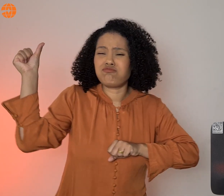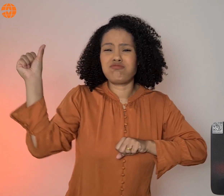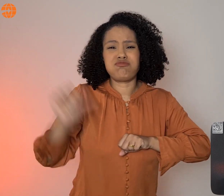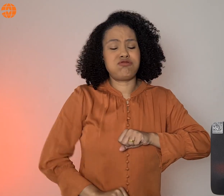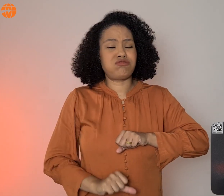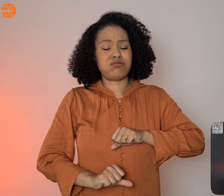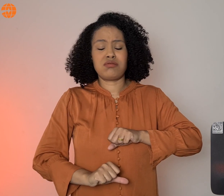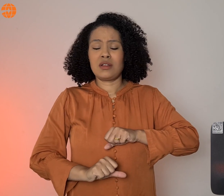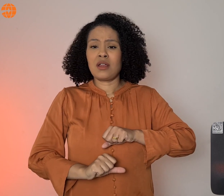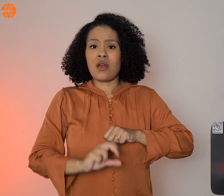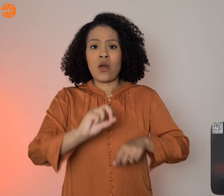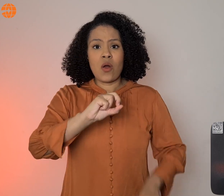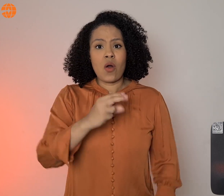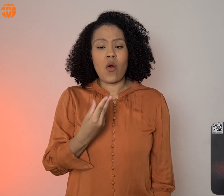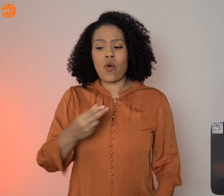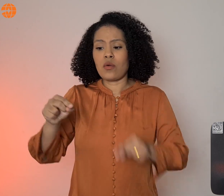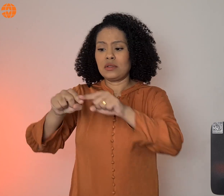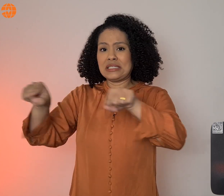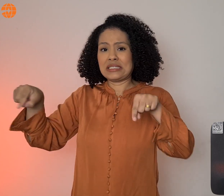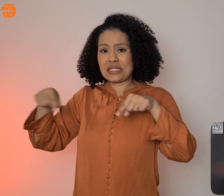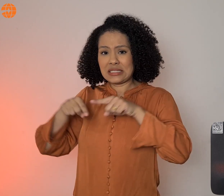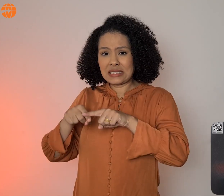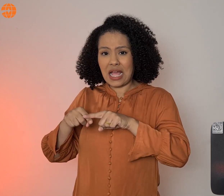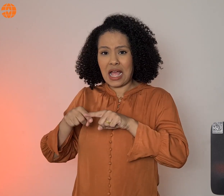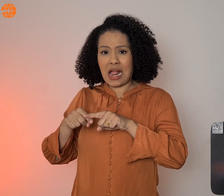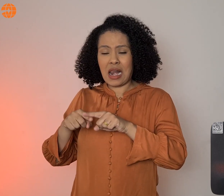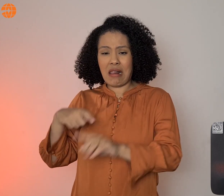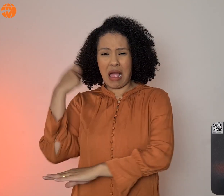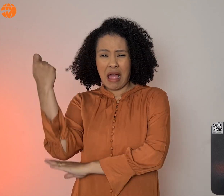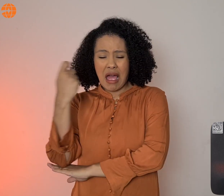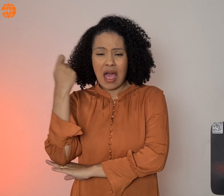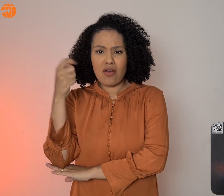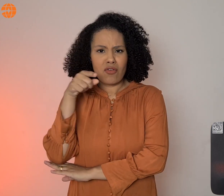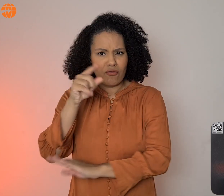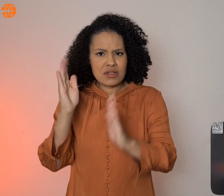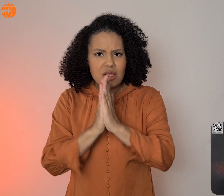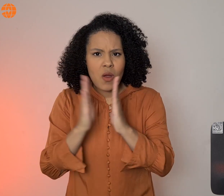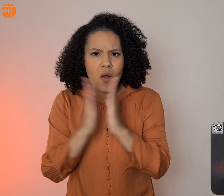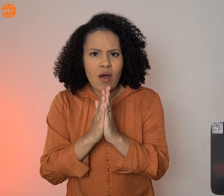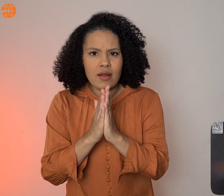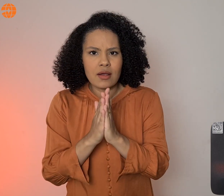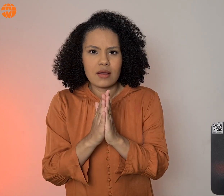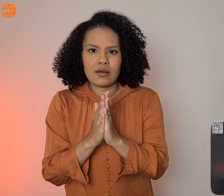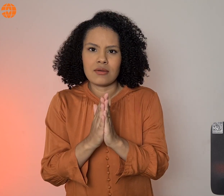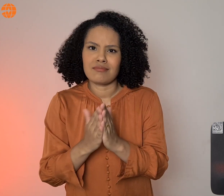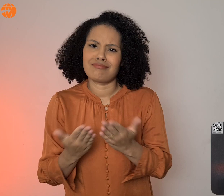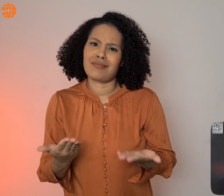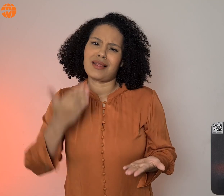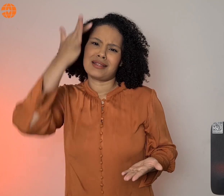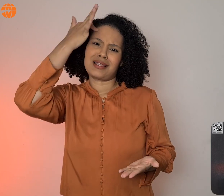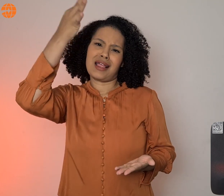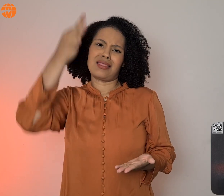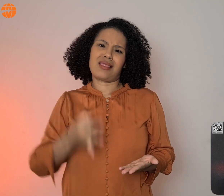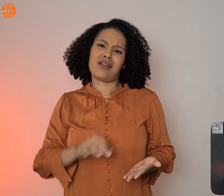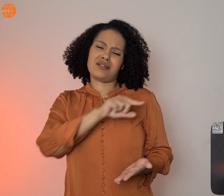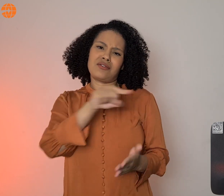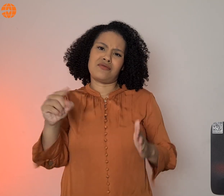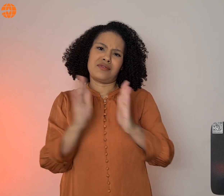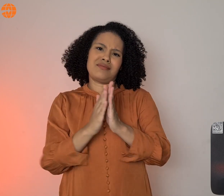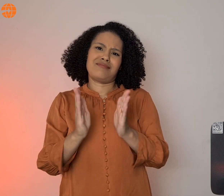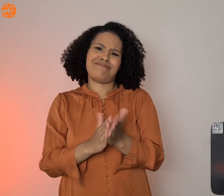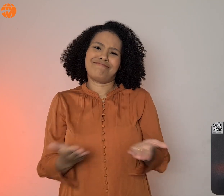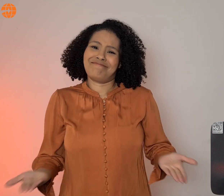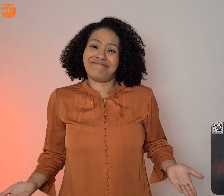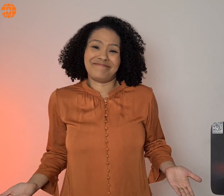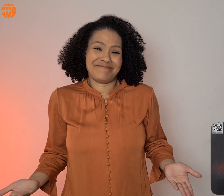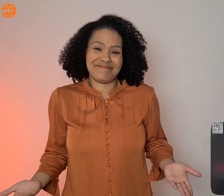você fica muito doente, muito mesmo, ou tem que ir para uma sala de emergência, do you pray? você ora? Well, of course you do. É claro que você